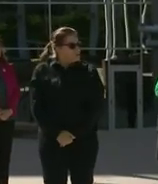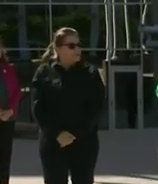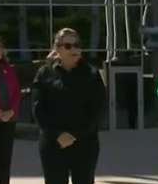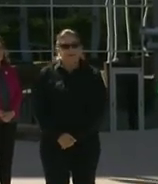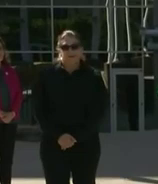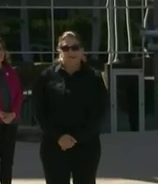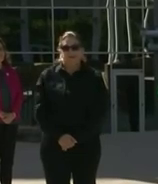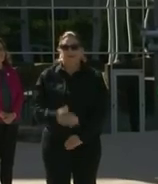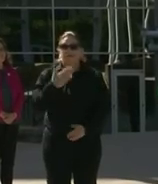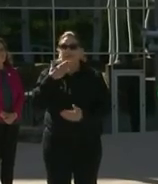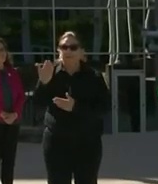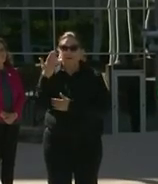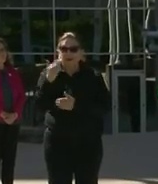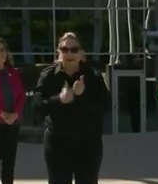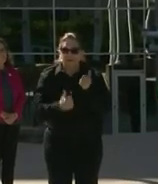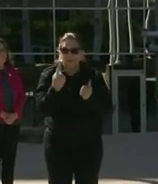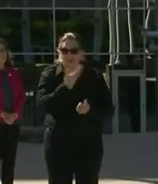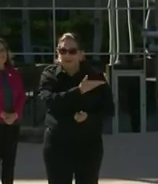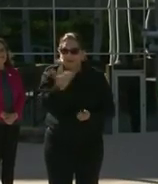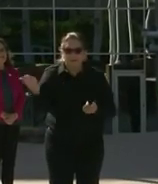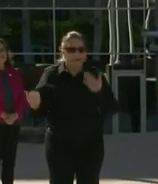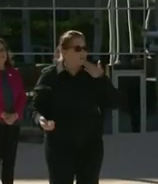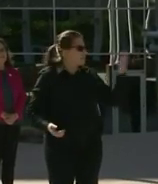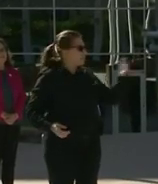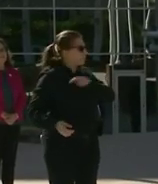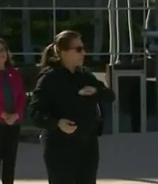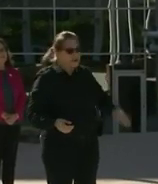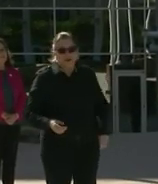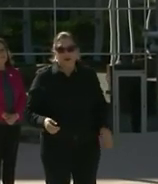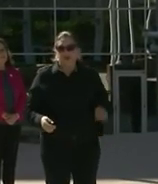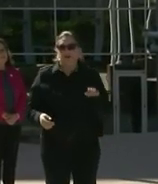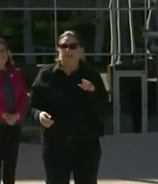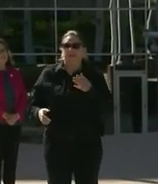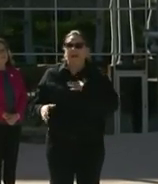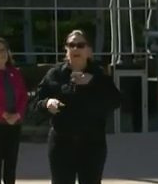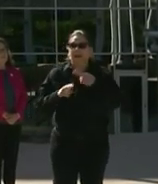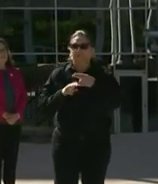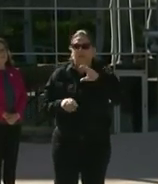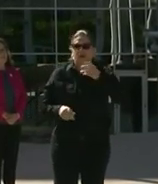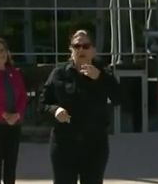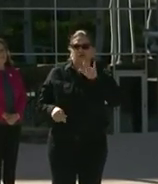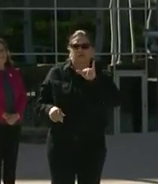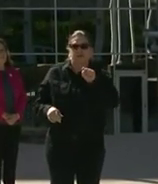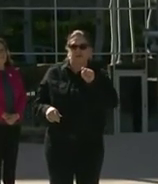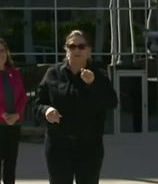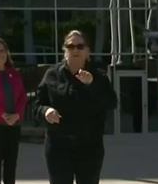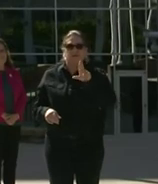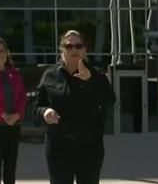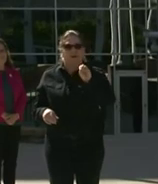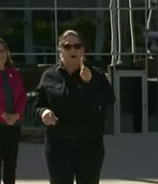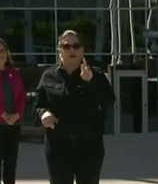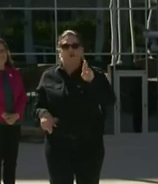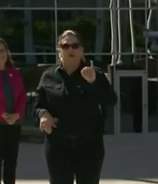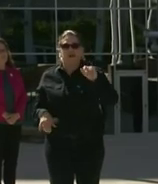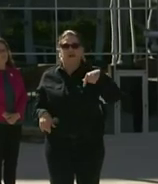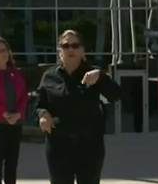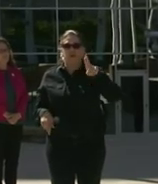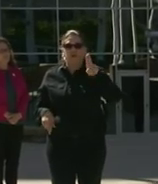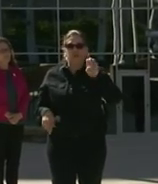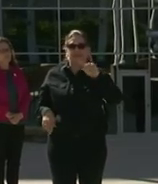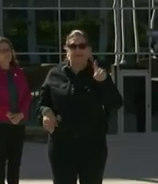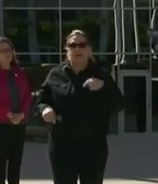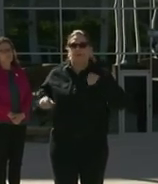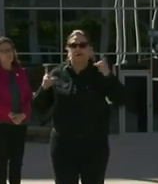Good morning, everyone. Thank you, Mayor Bowser. My name is Chris Rodriguez, and I'm the Director of the D.C. Homeland Security and